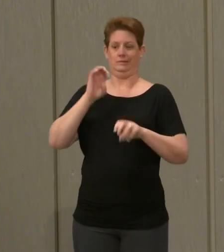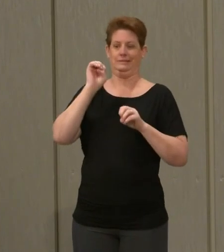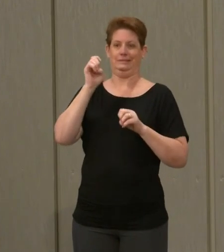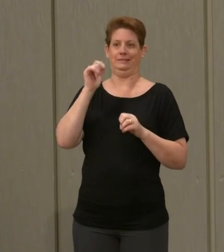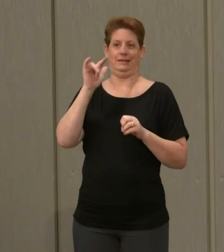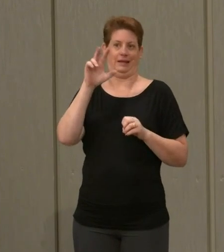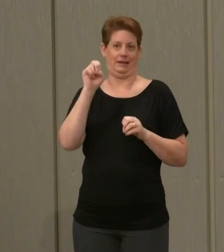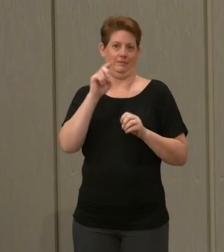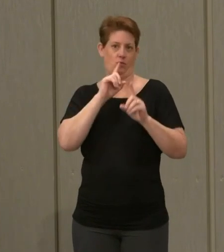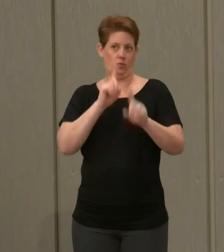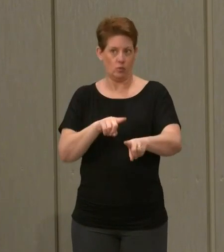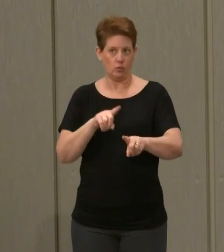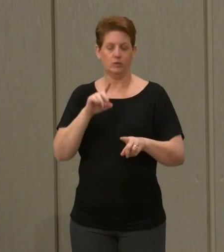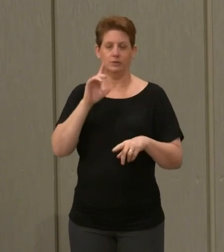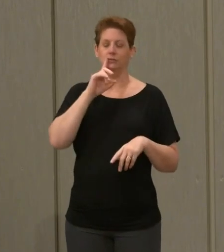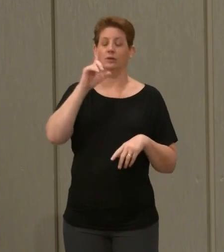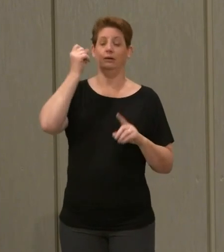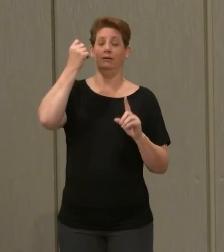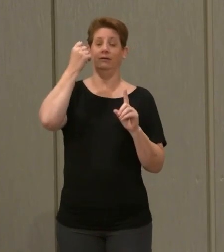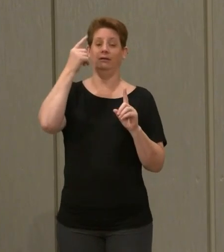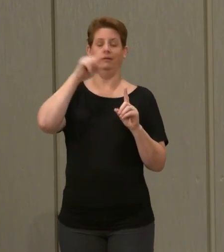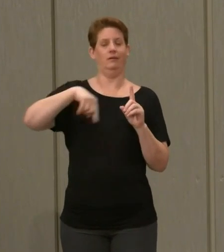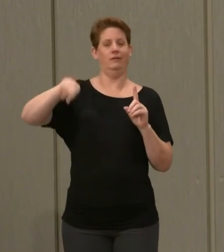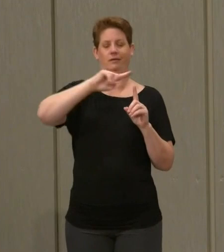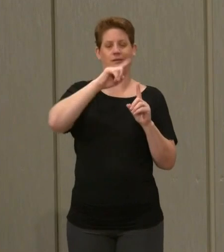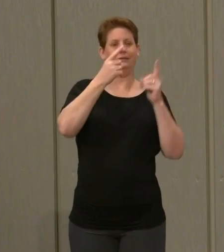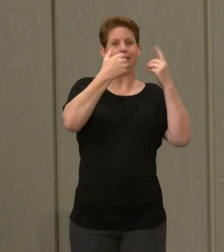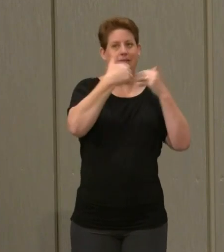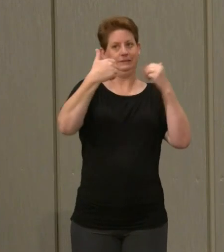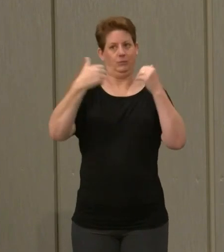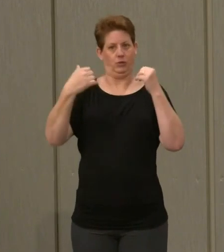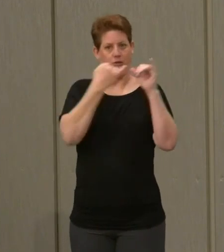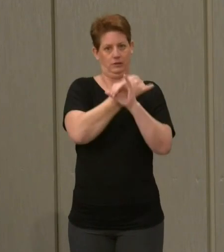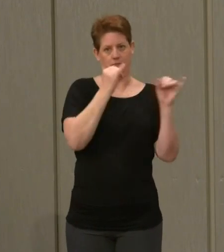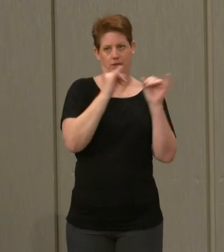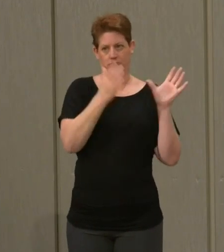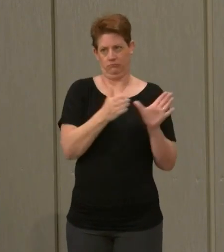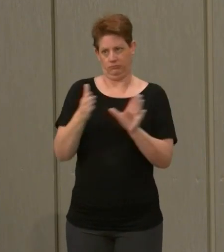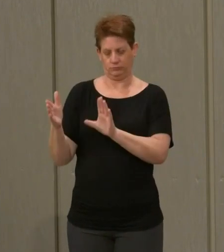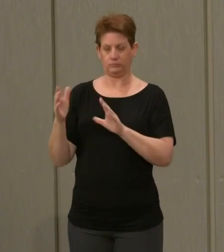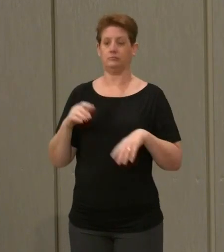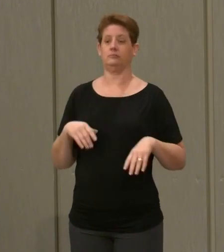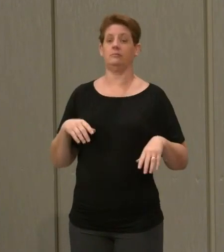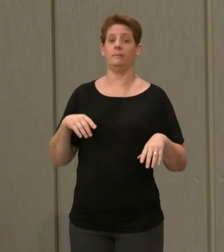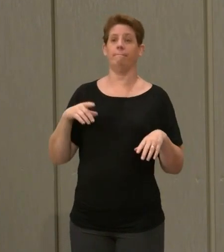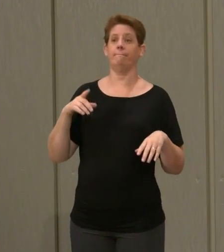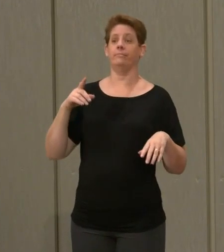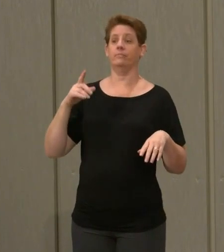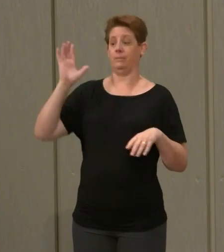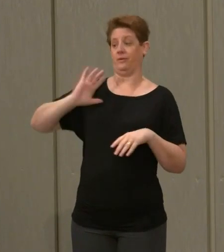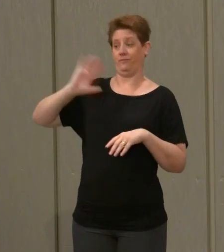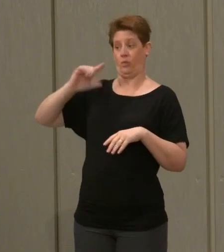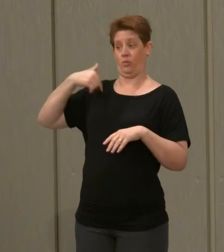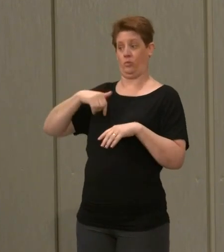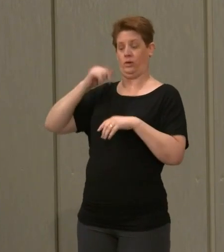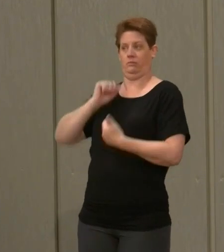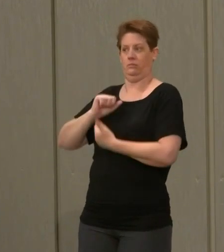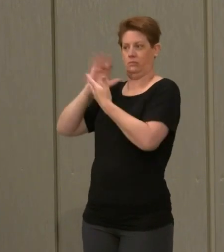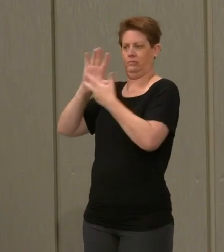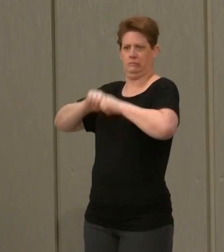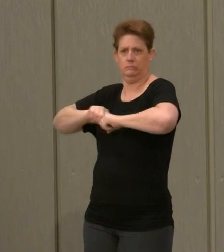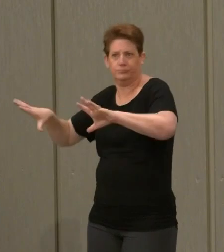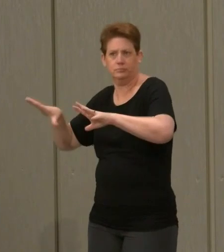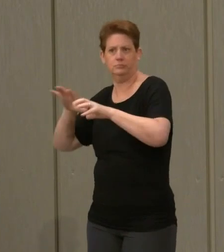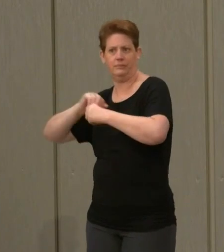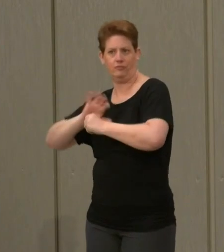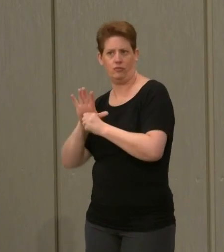emergency are separate and independent. We began addressing one thing, the spread of the virus. Now we're focusing, as we've gone along, it's